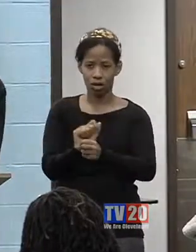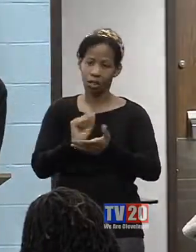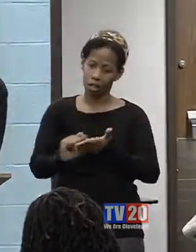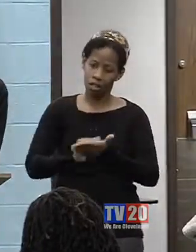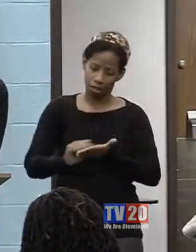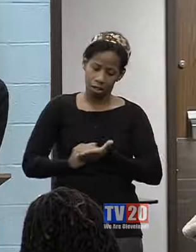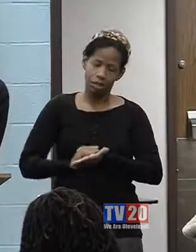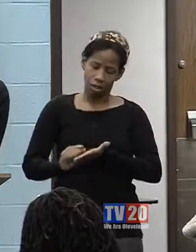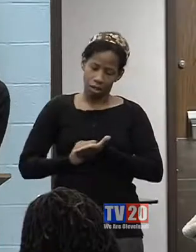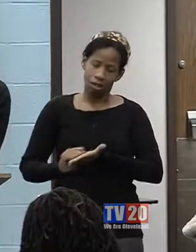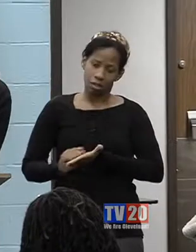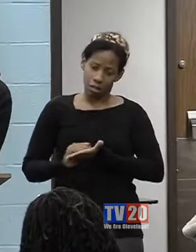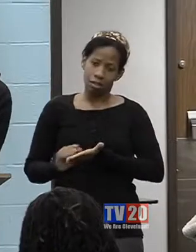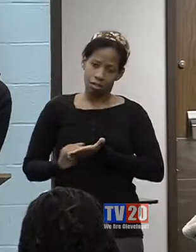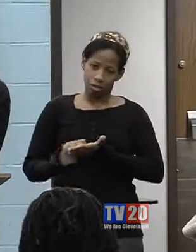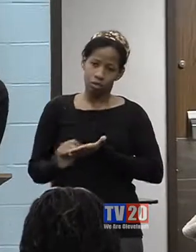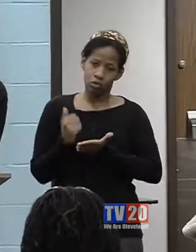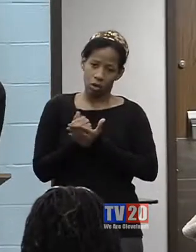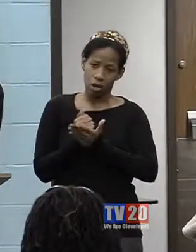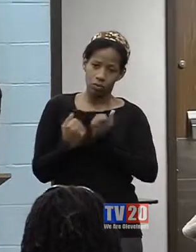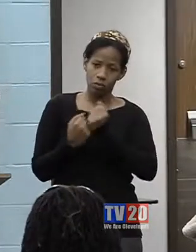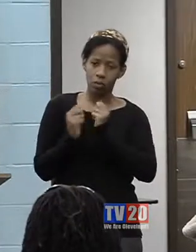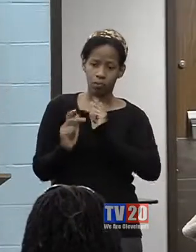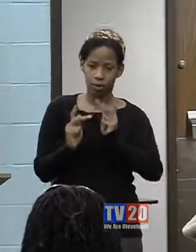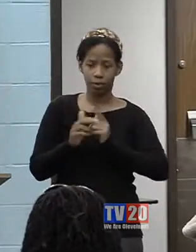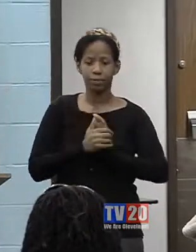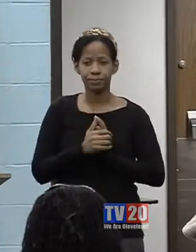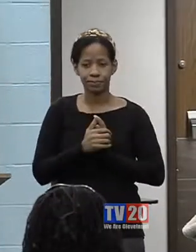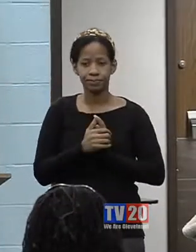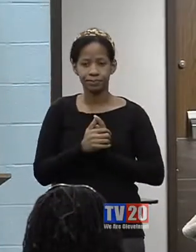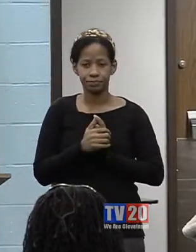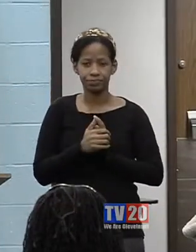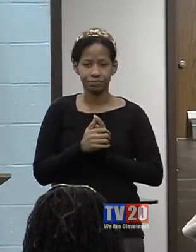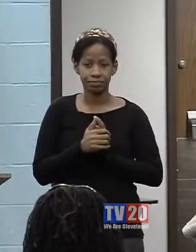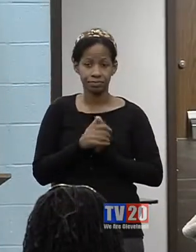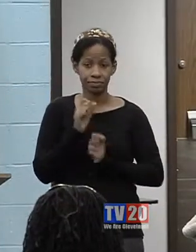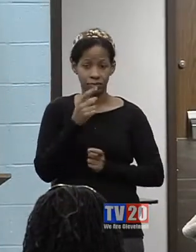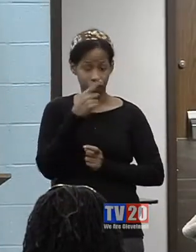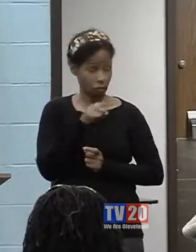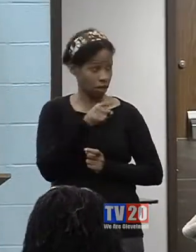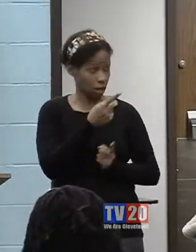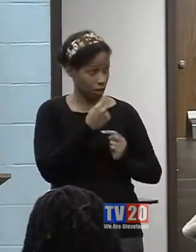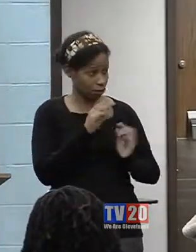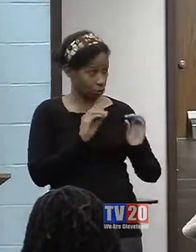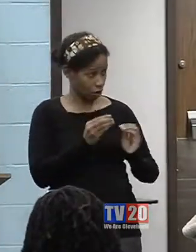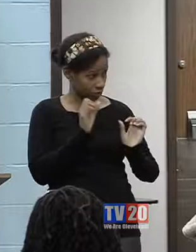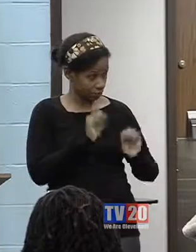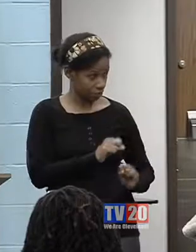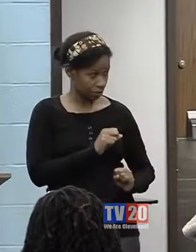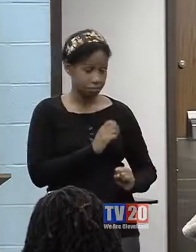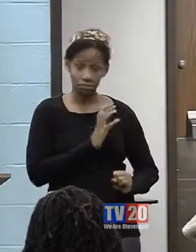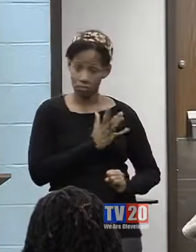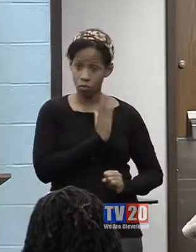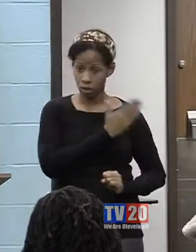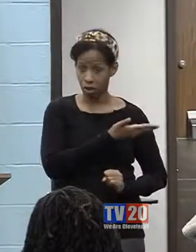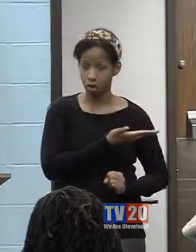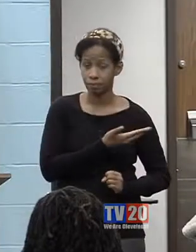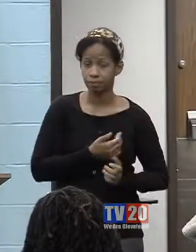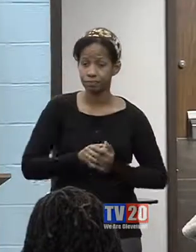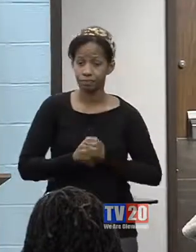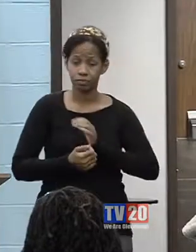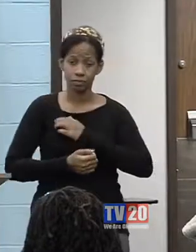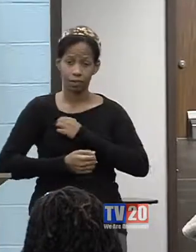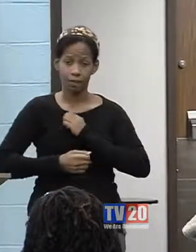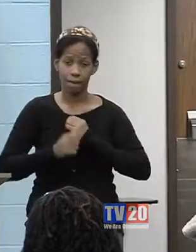to write policy for people to live, work, and travel through the city of Cleveland. That's our job, is to write policy. But if we